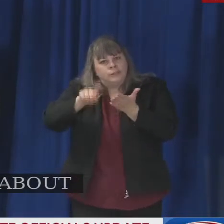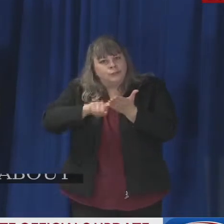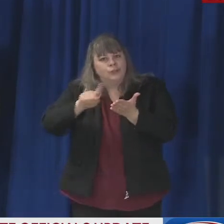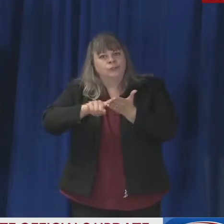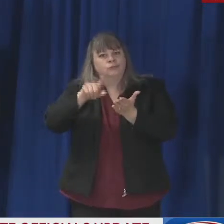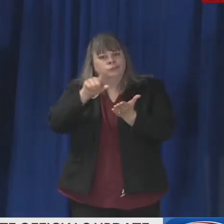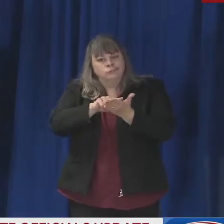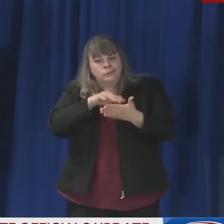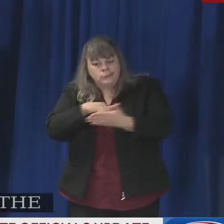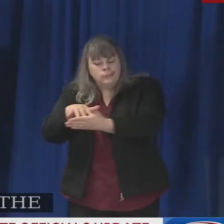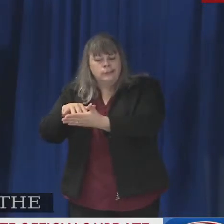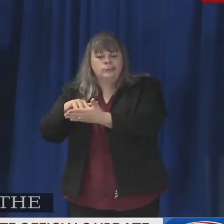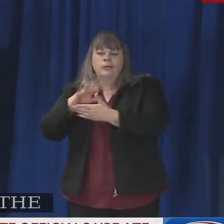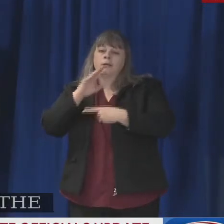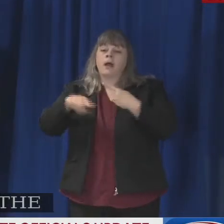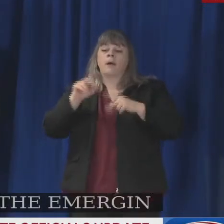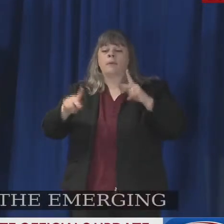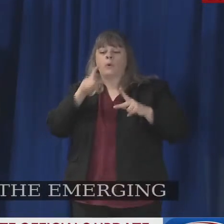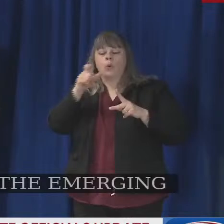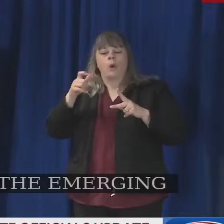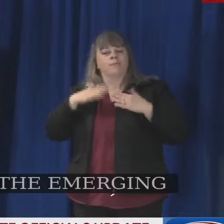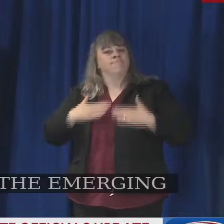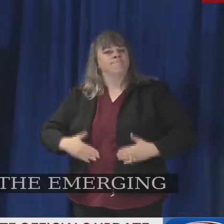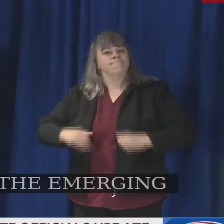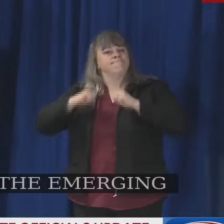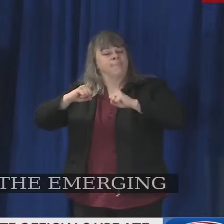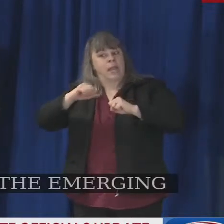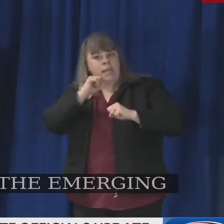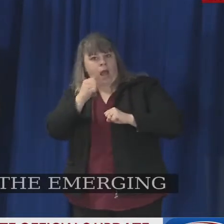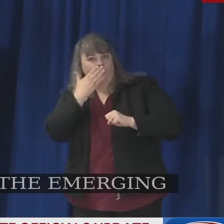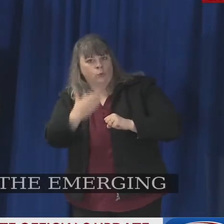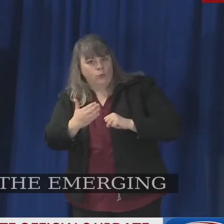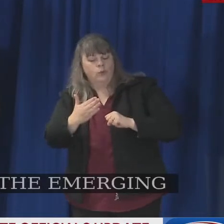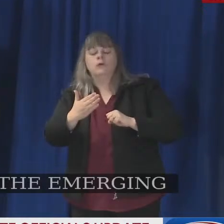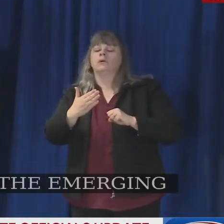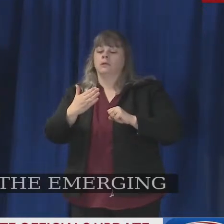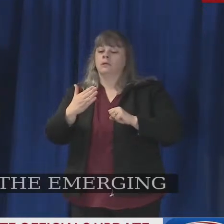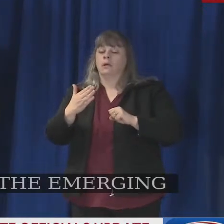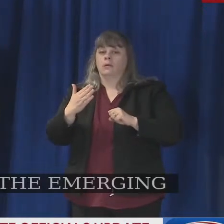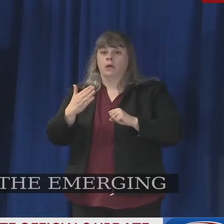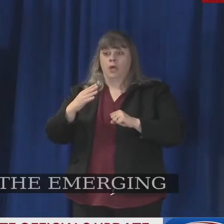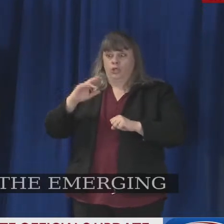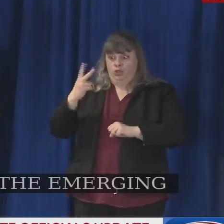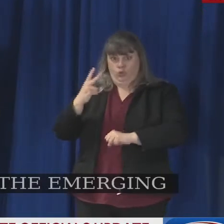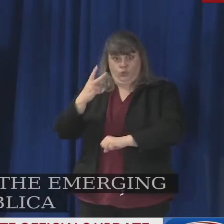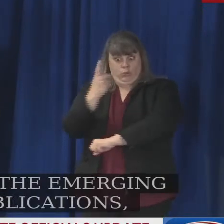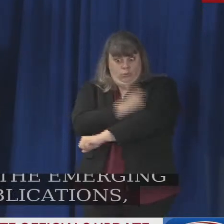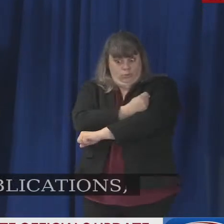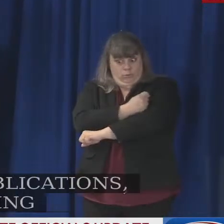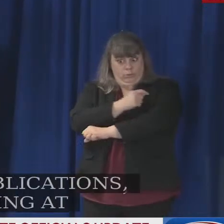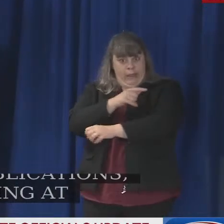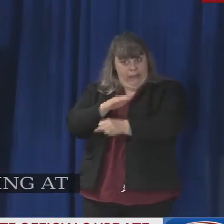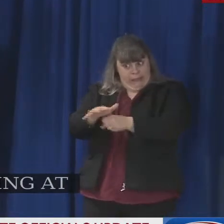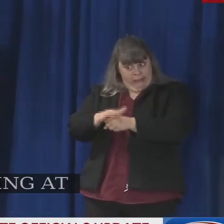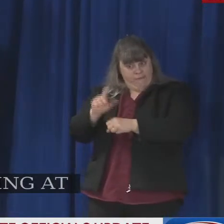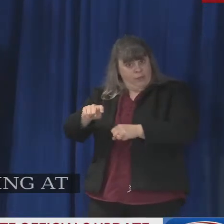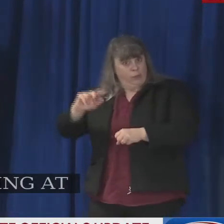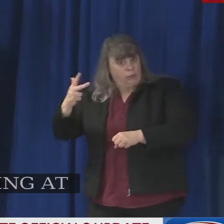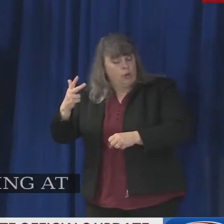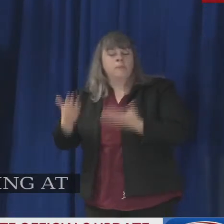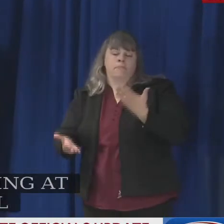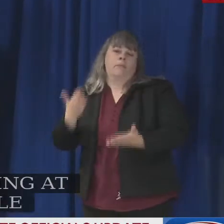at immunocompromised people and whether they mount a full response to two doses of the vaccine, I think there's going to be a very active discussion.